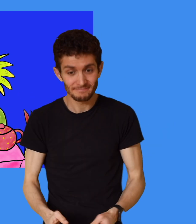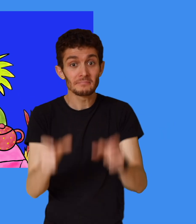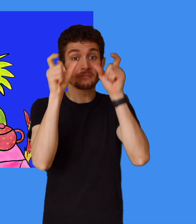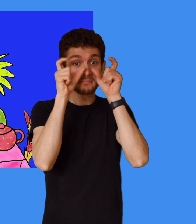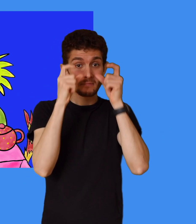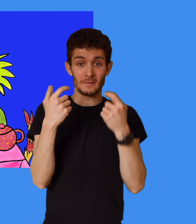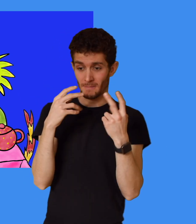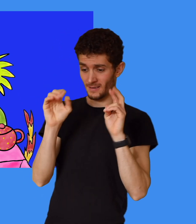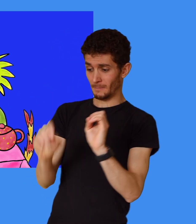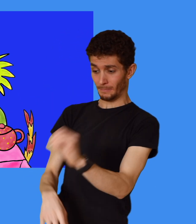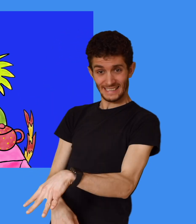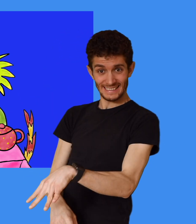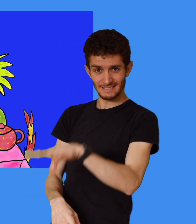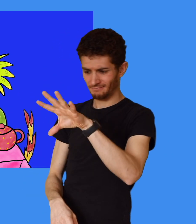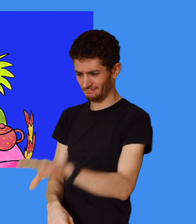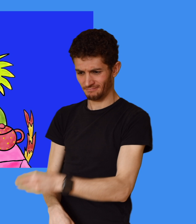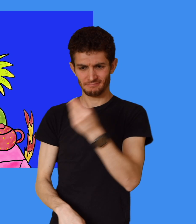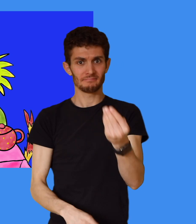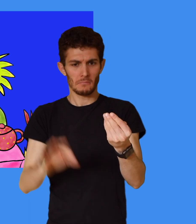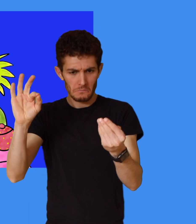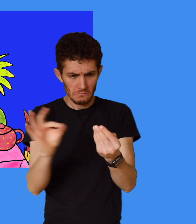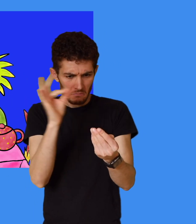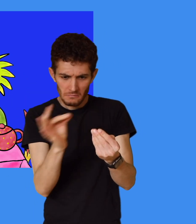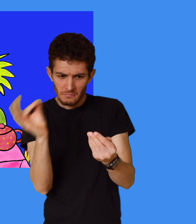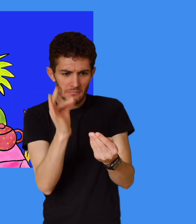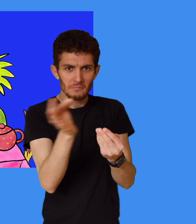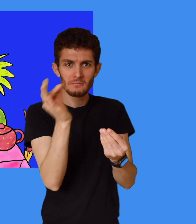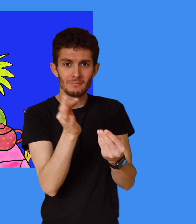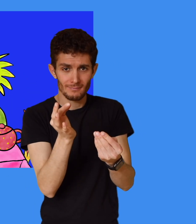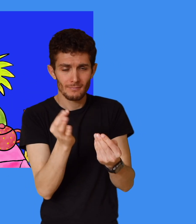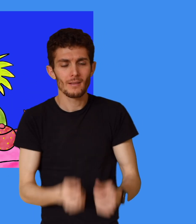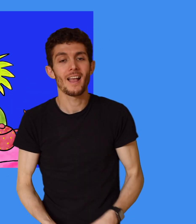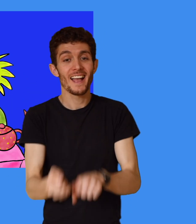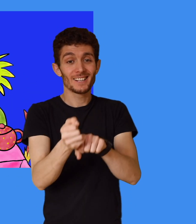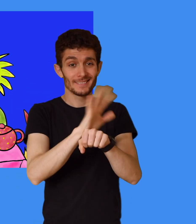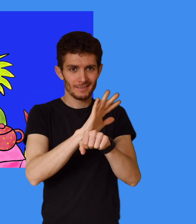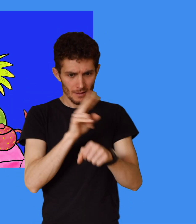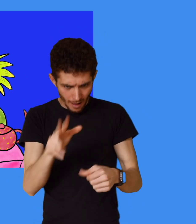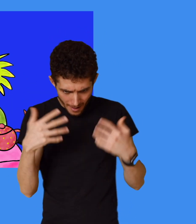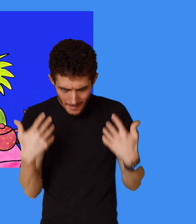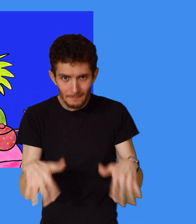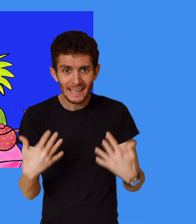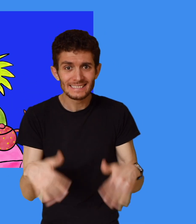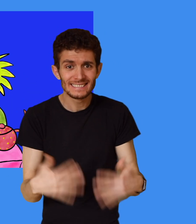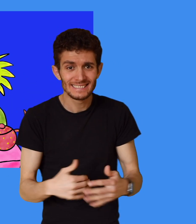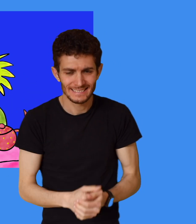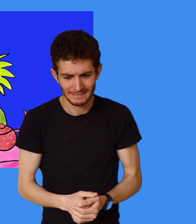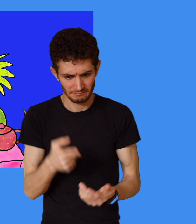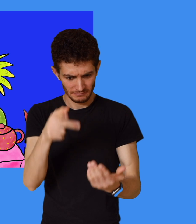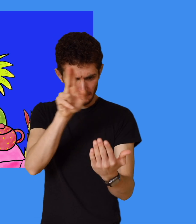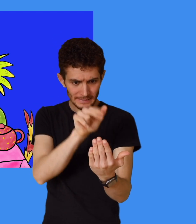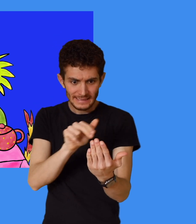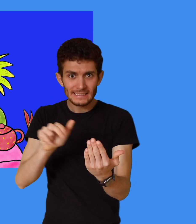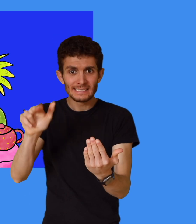hat. But it looked great. Auntie Molly had saved it from the bin and mended it. It's